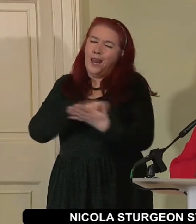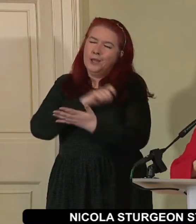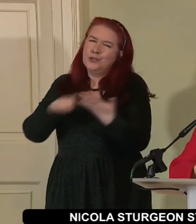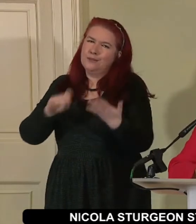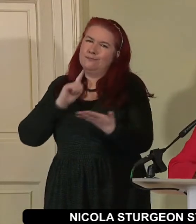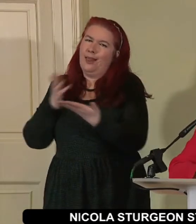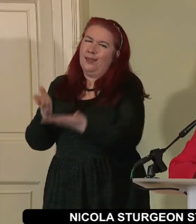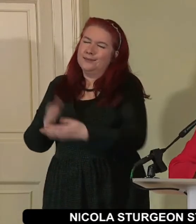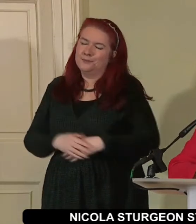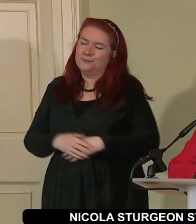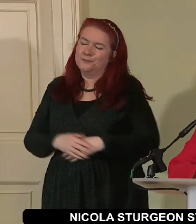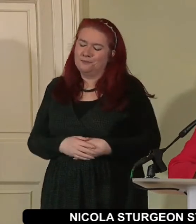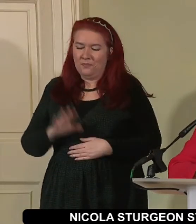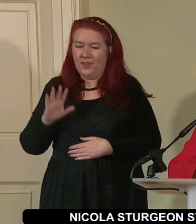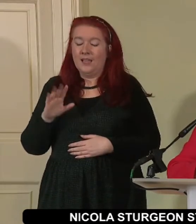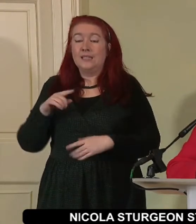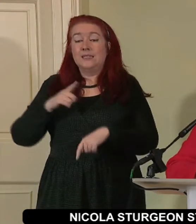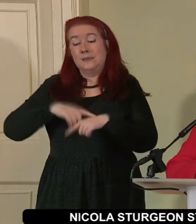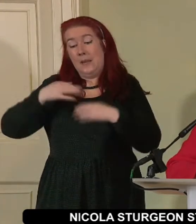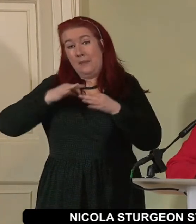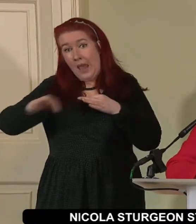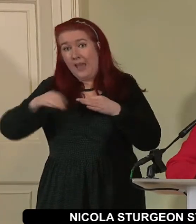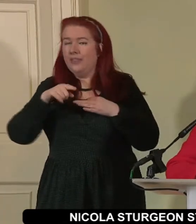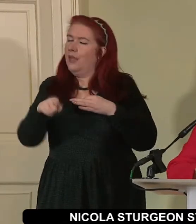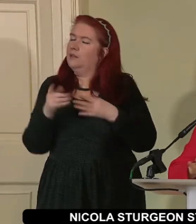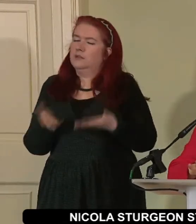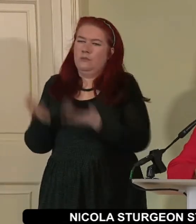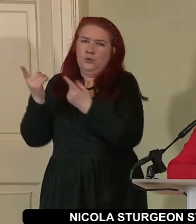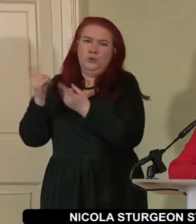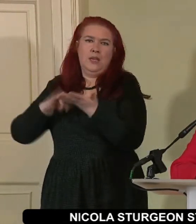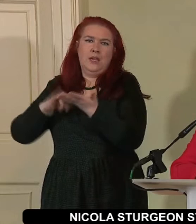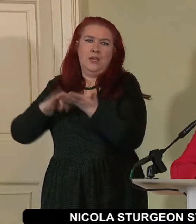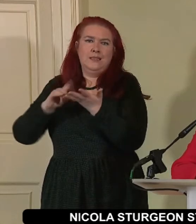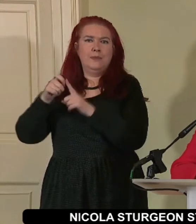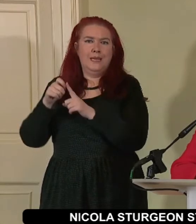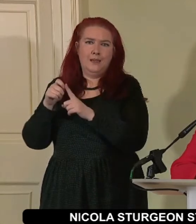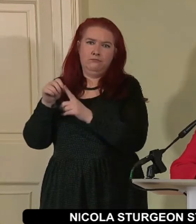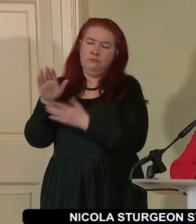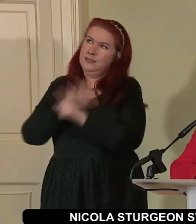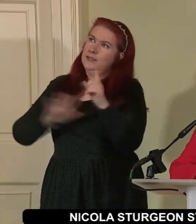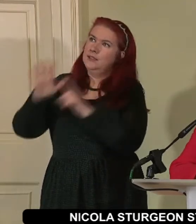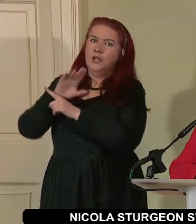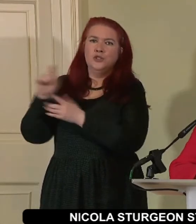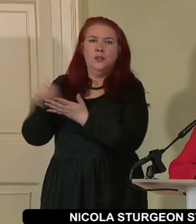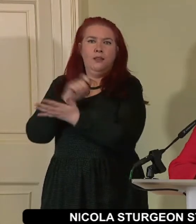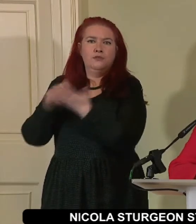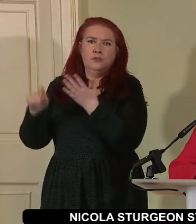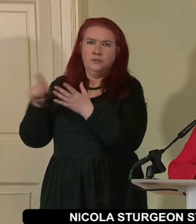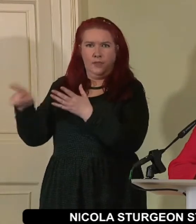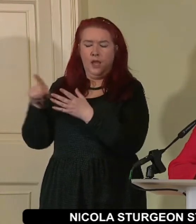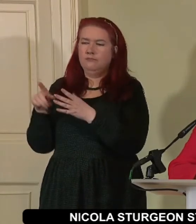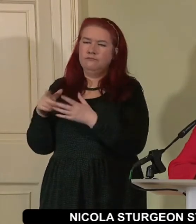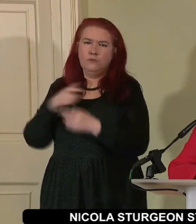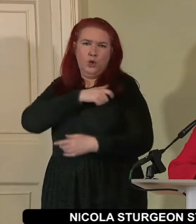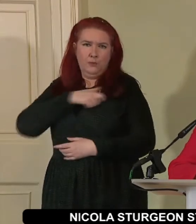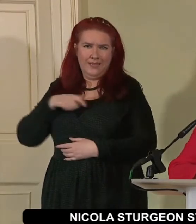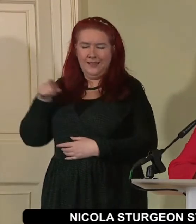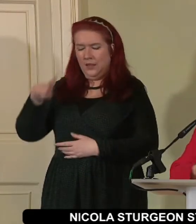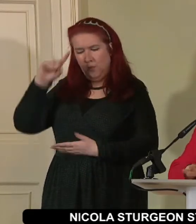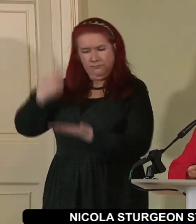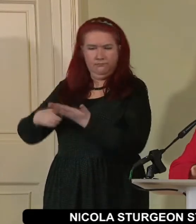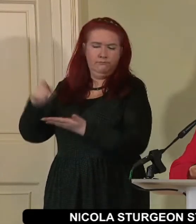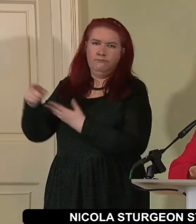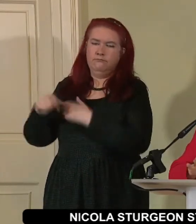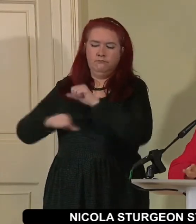other questions, on the timetable, that's a matter for the SNP National Executive Committee. I'm sure it will set out the timetable for the election of a new SNP